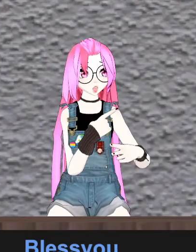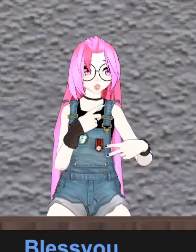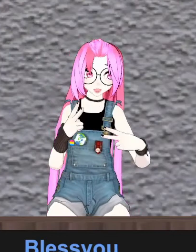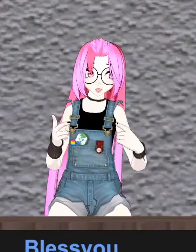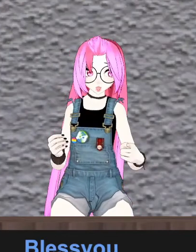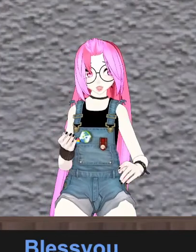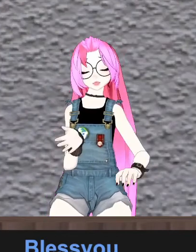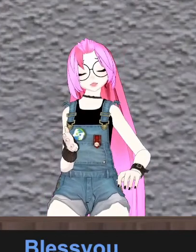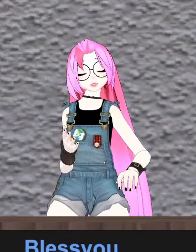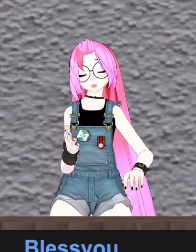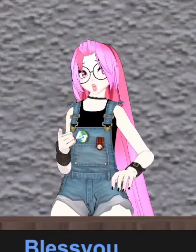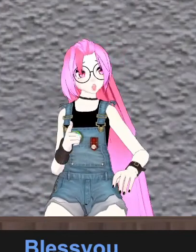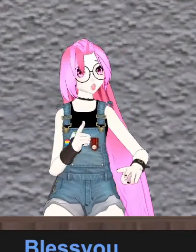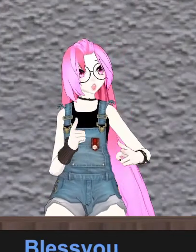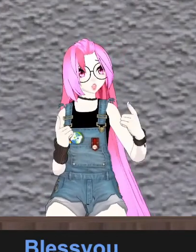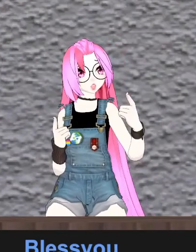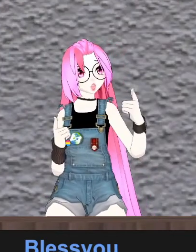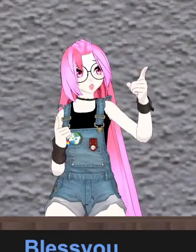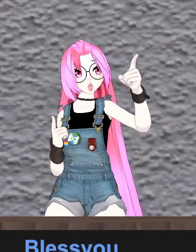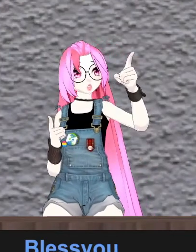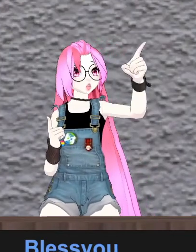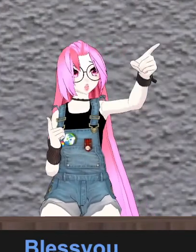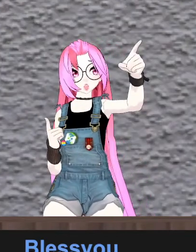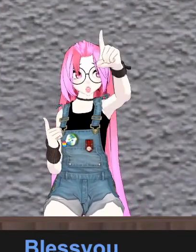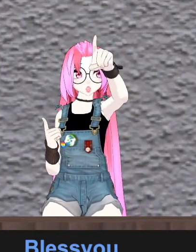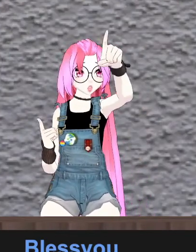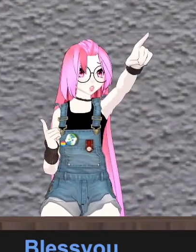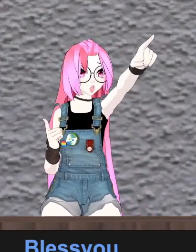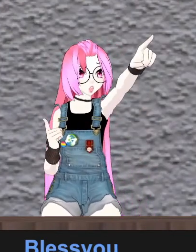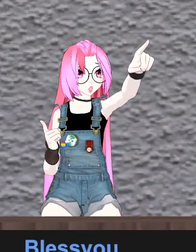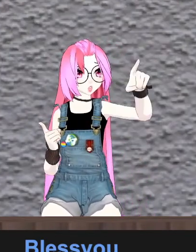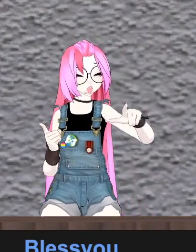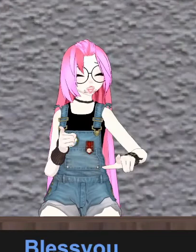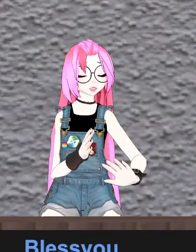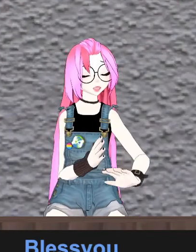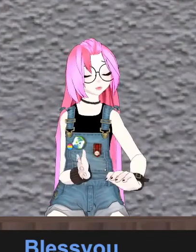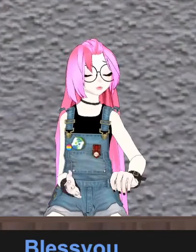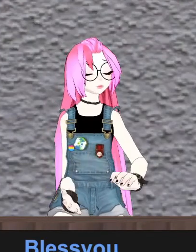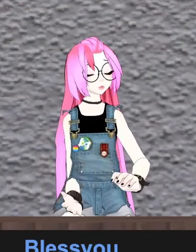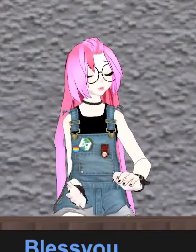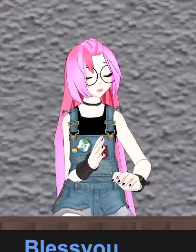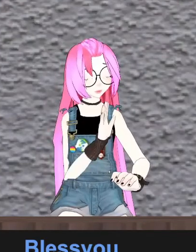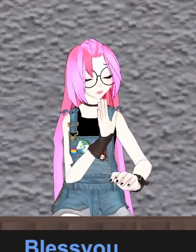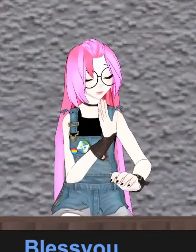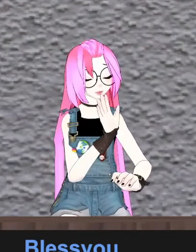with each person you meet. Let's see, is there any other question? I saw your hand and then I saw yours, so I'll take yours mixed.